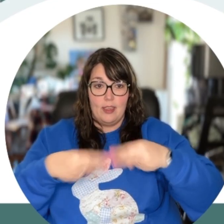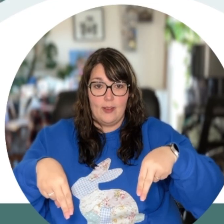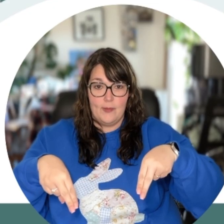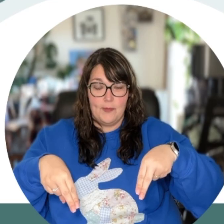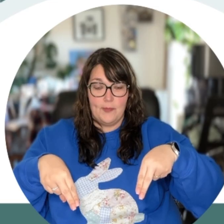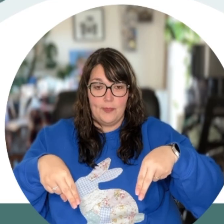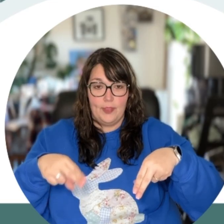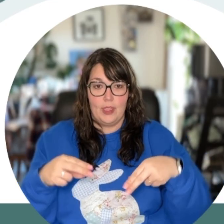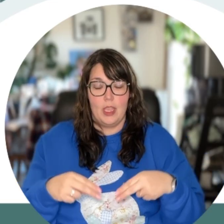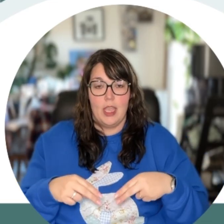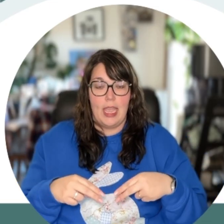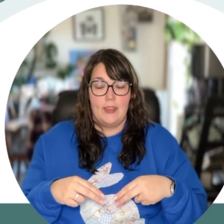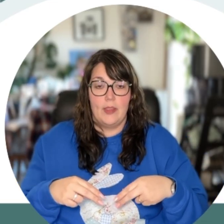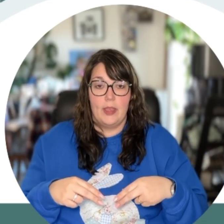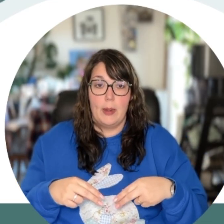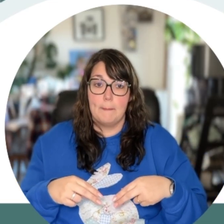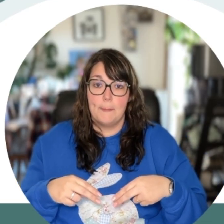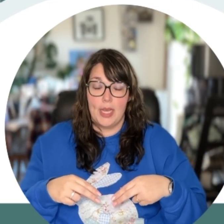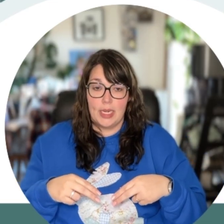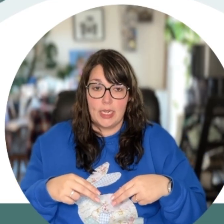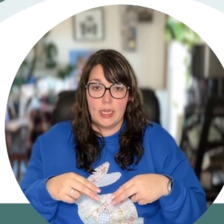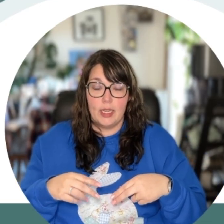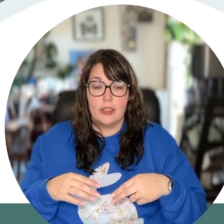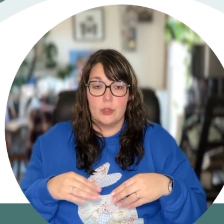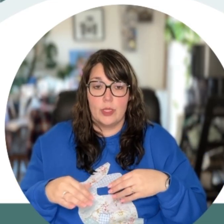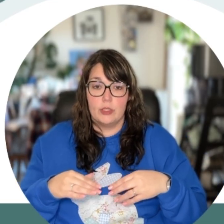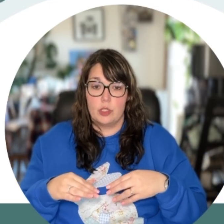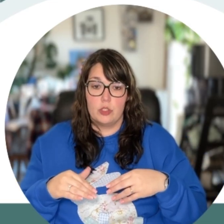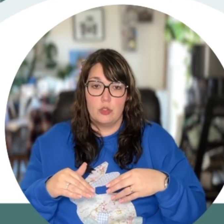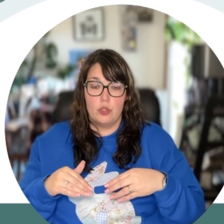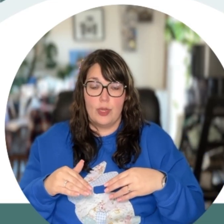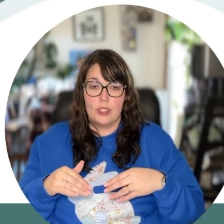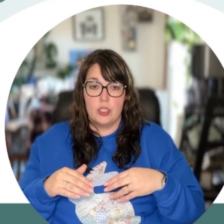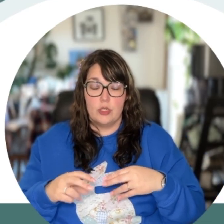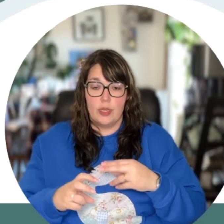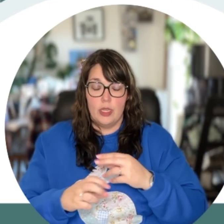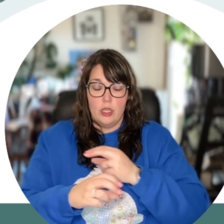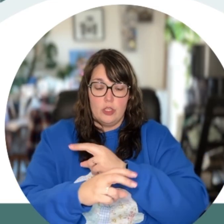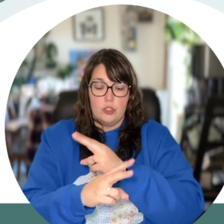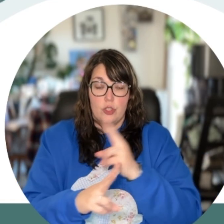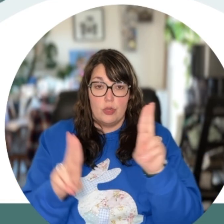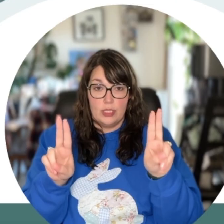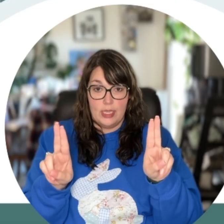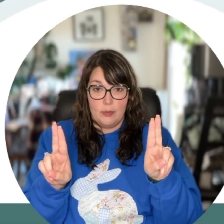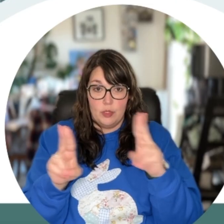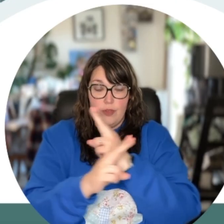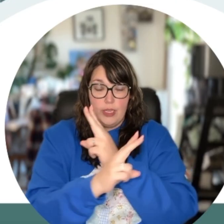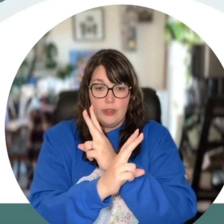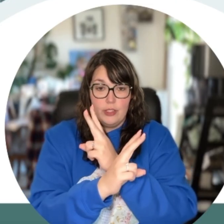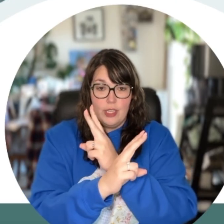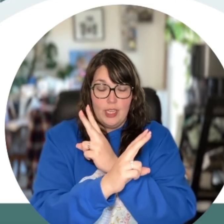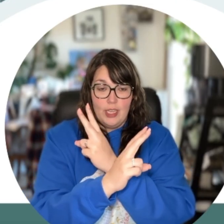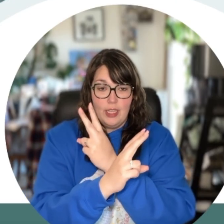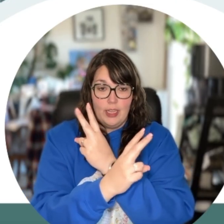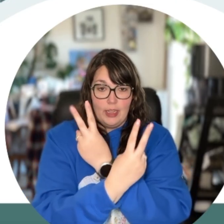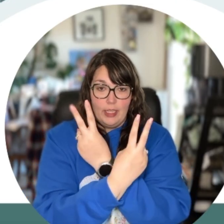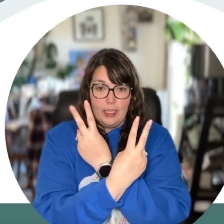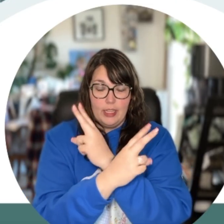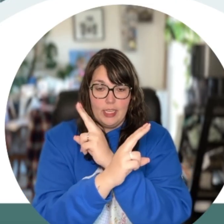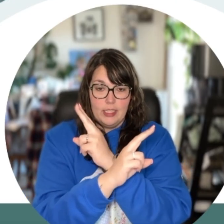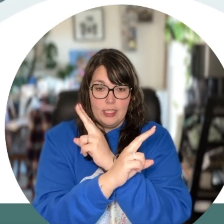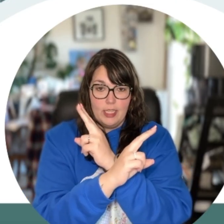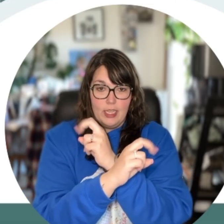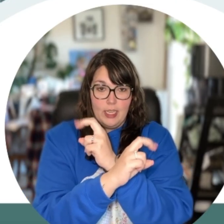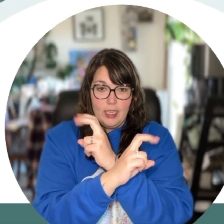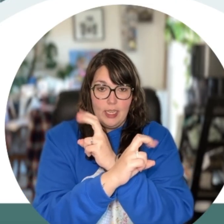egg. And then bunny. And this one, there's also two ways to do it. So you can same two fingers